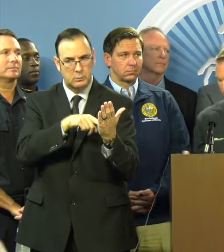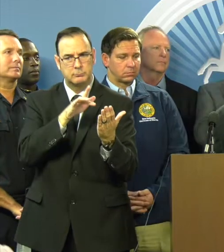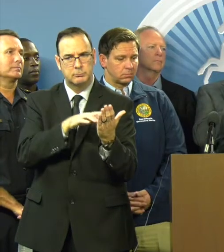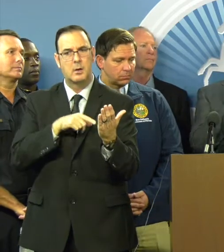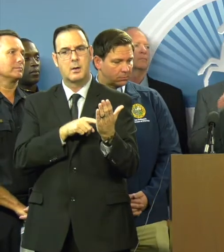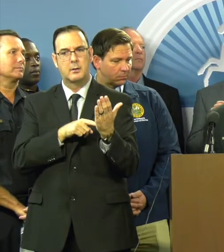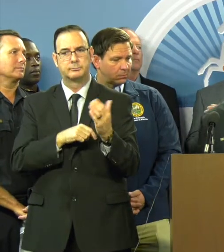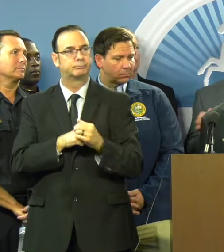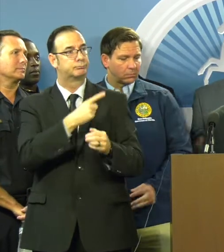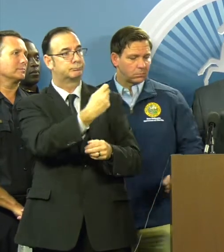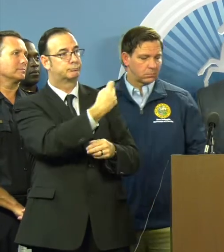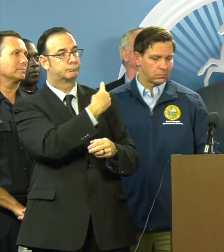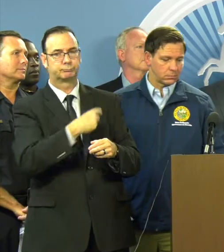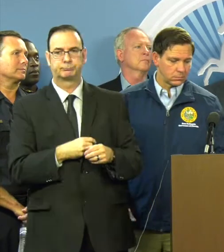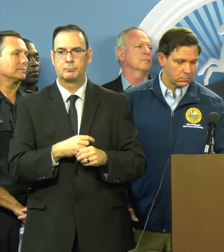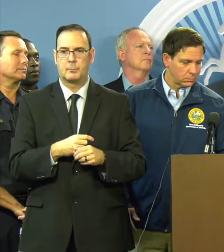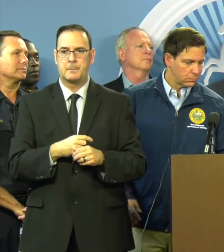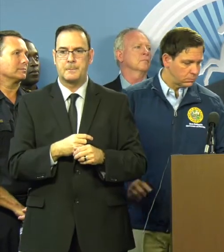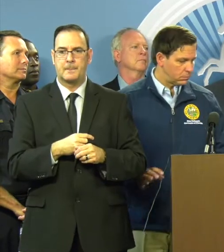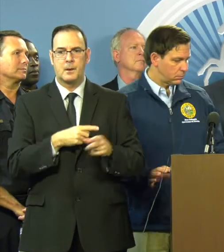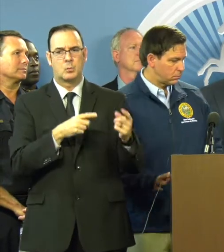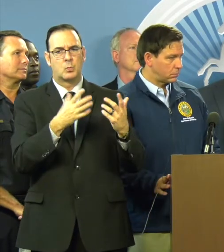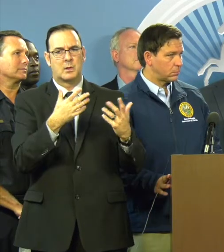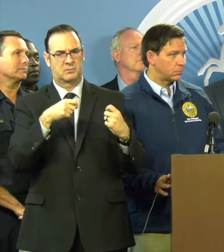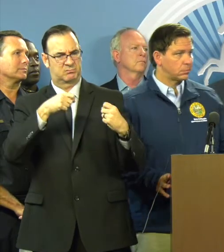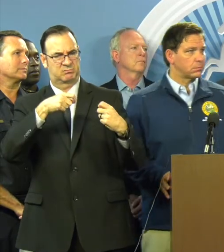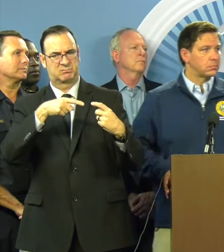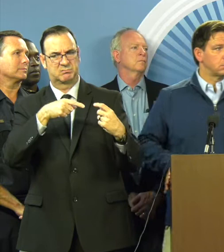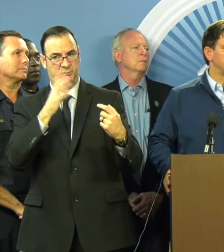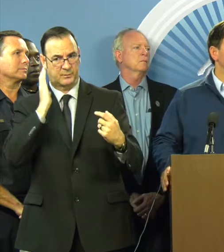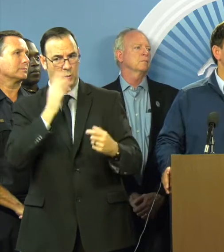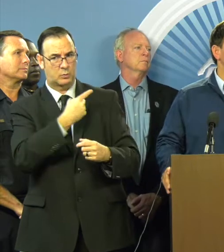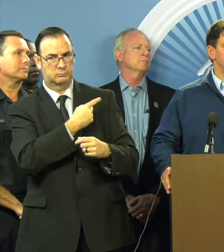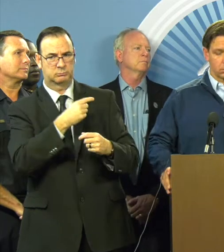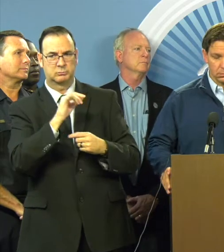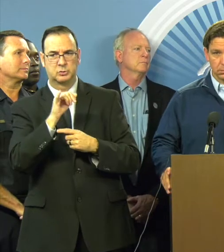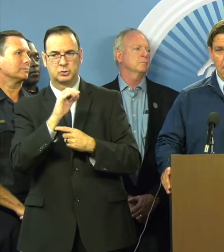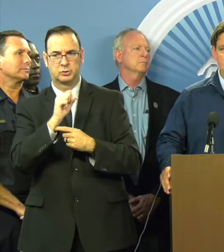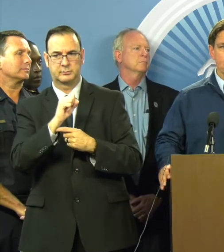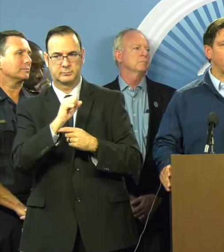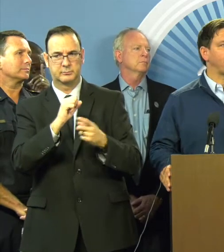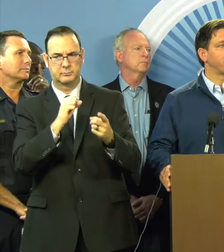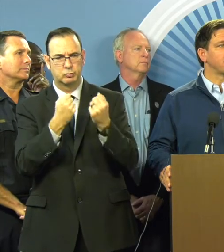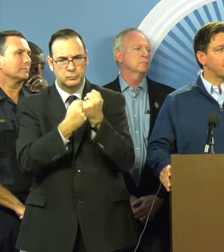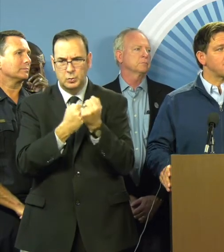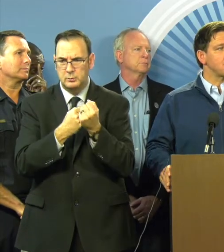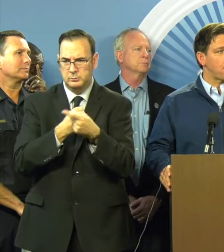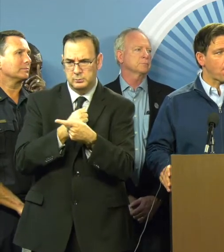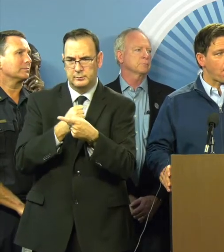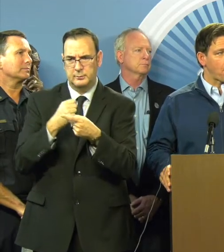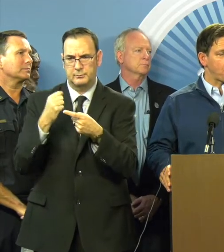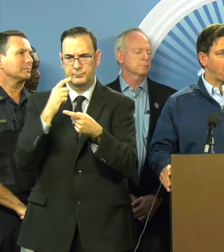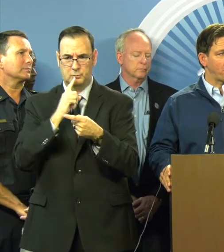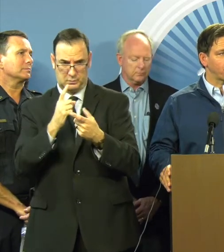got a question about municipal utilities. You mentioned it in the previous stop. JEA obviously is a municipal utility. What kind of support do you have for